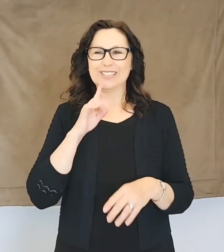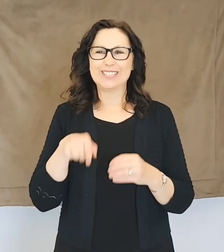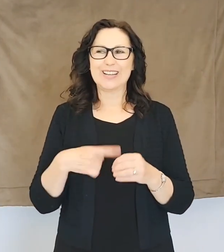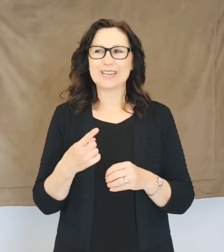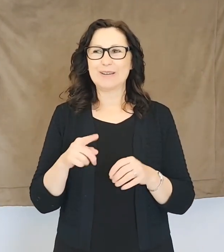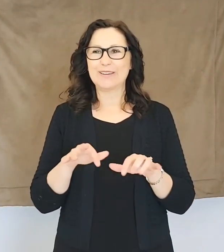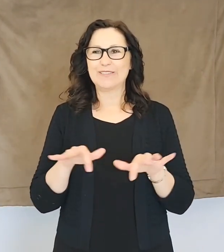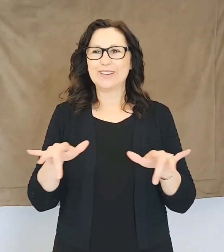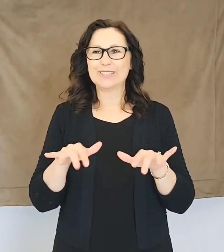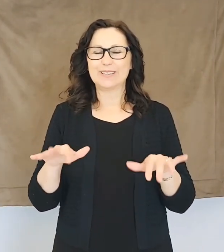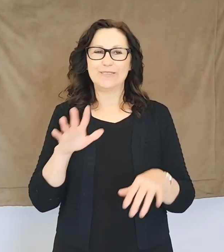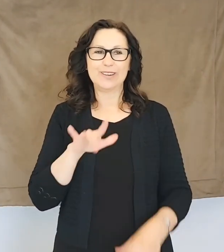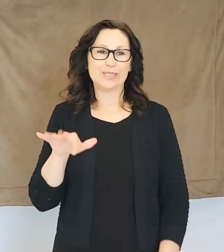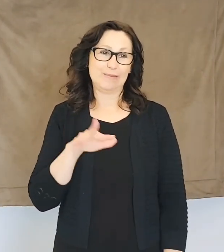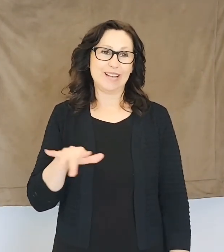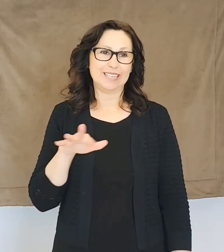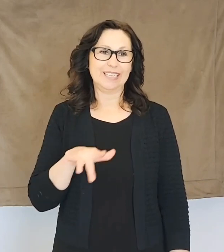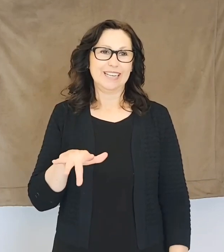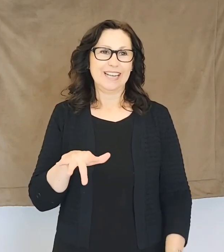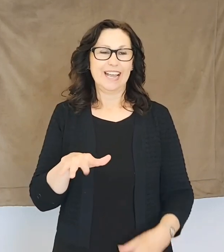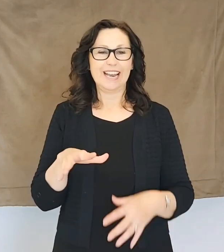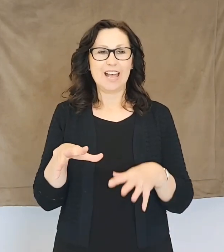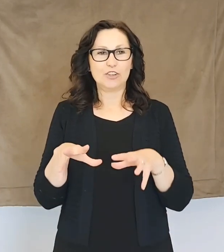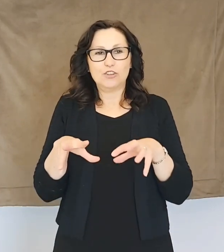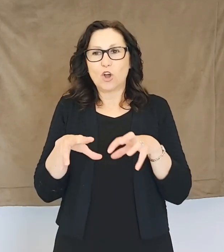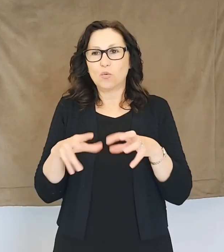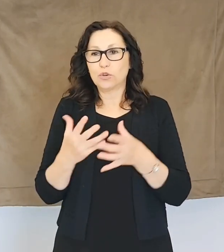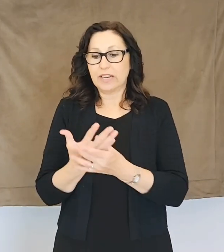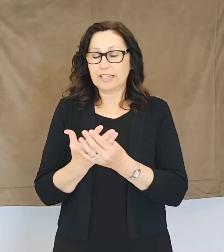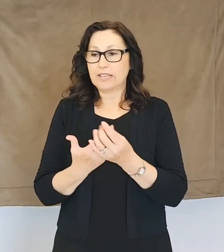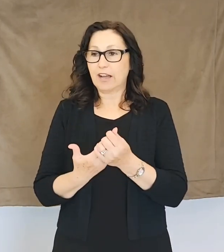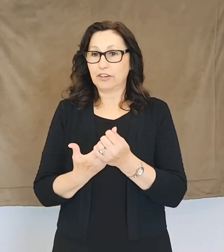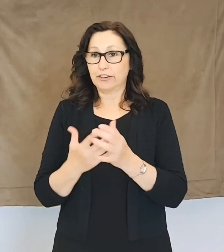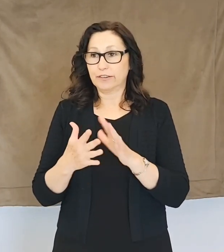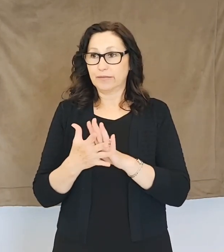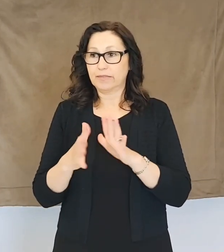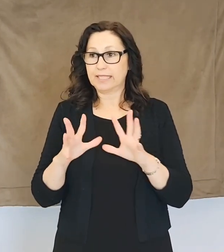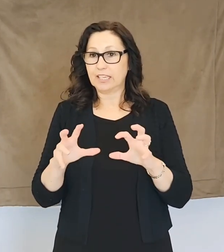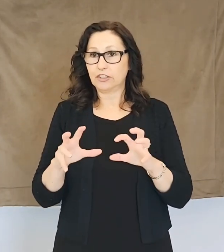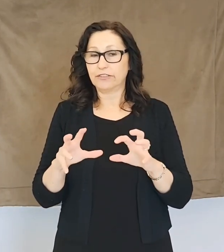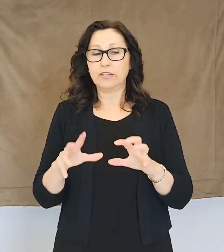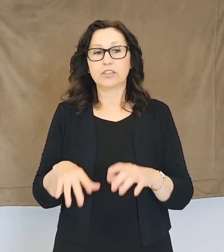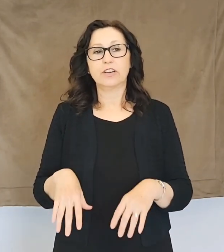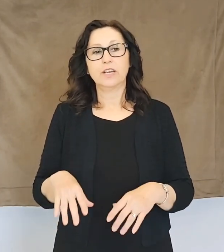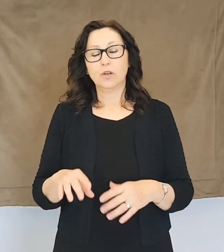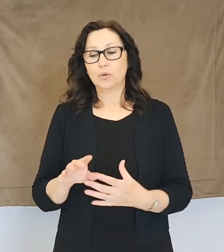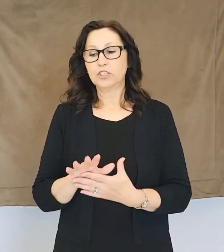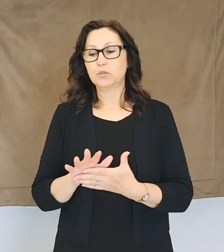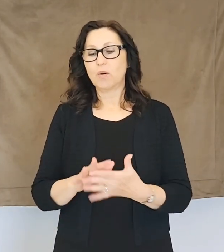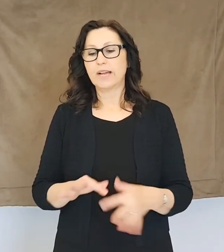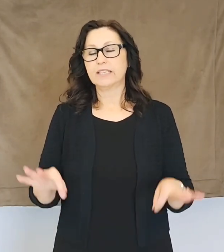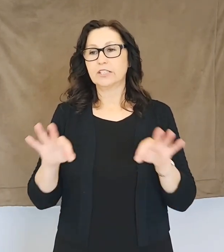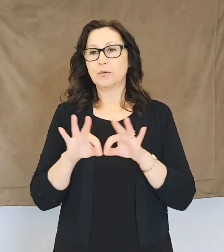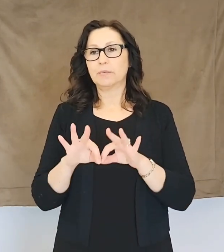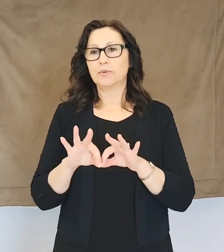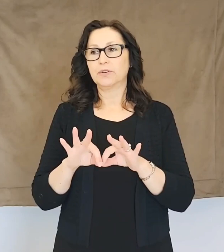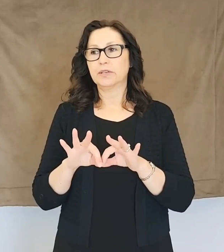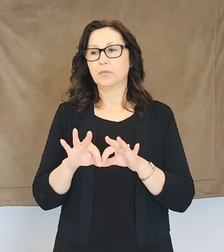She was talking about finger spelling and how you don't realize how tense your fingers are, which is why it's so important